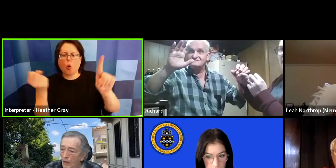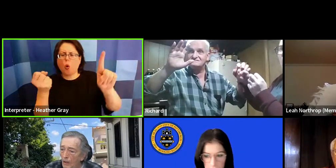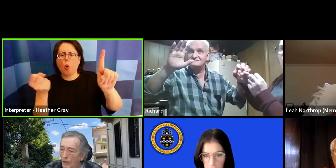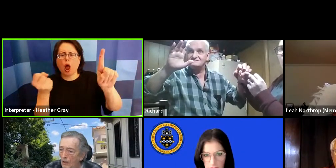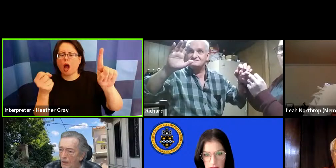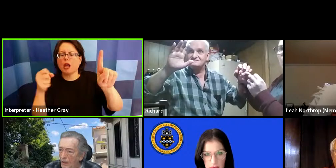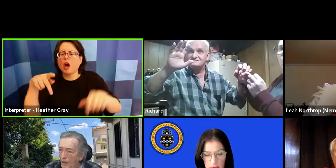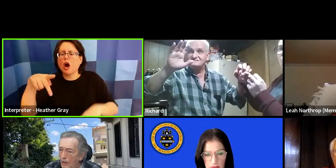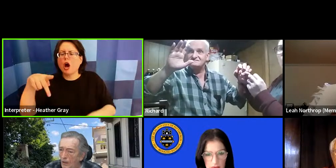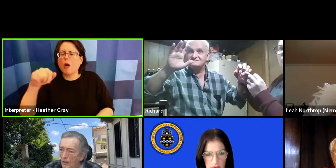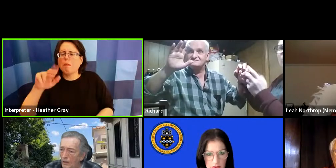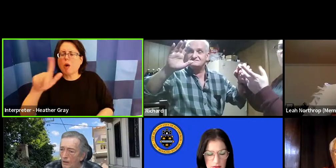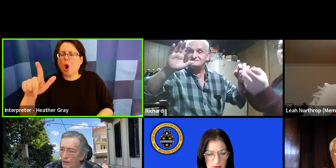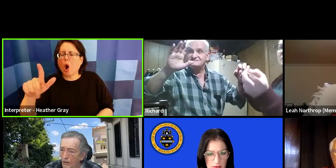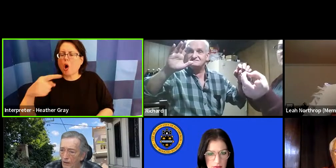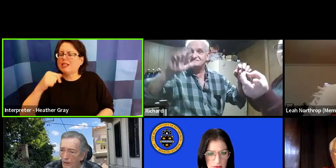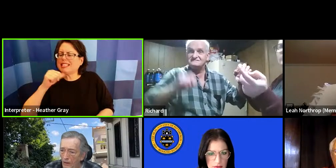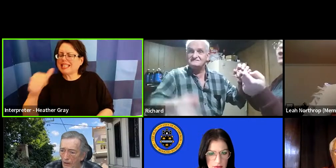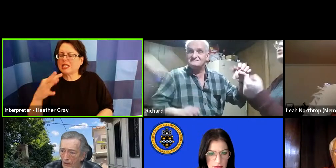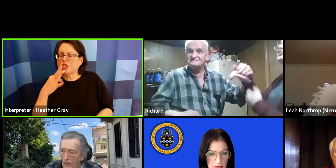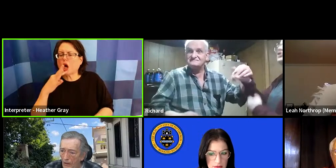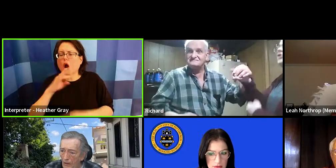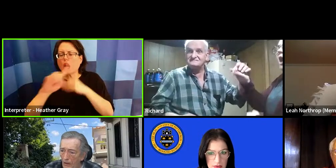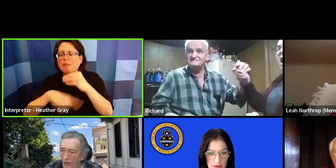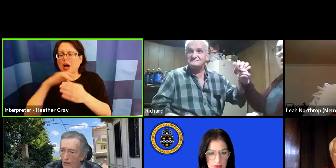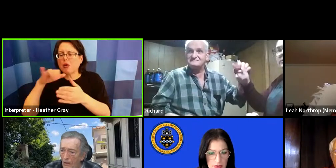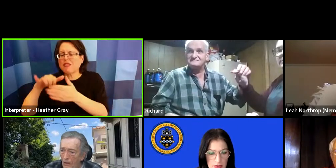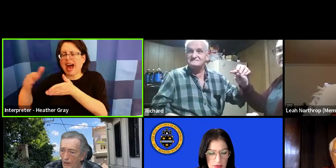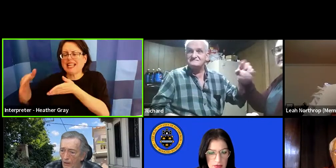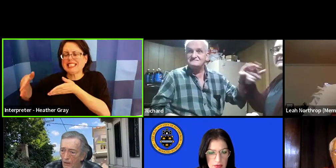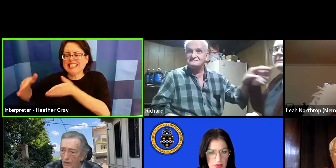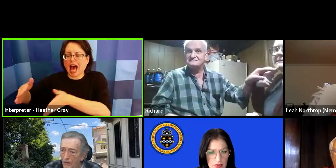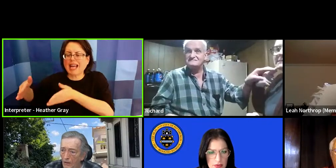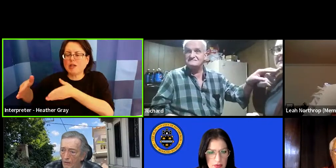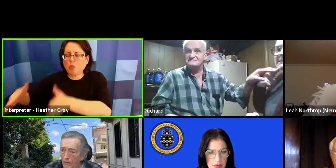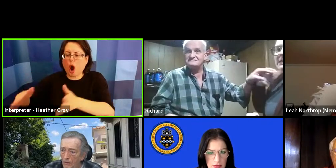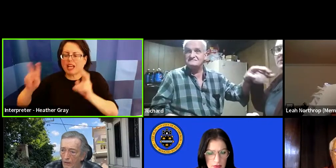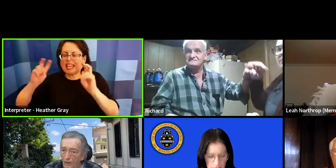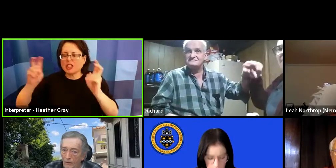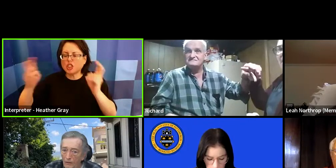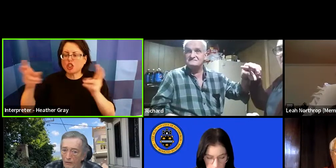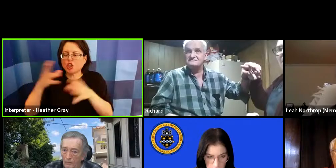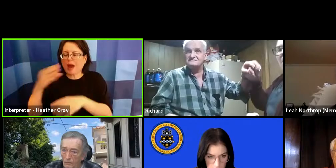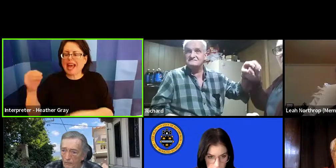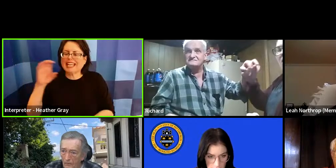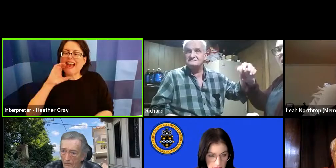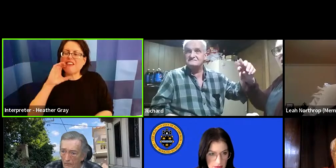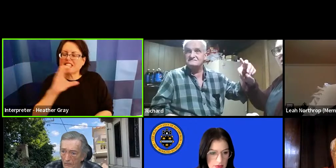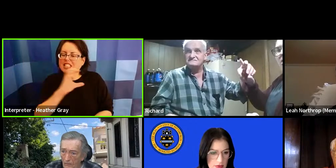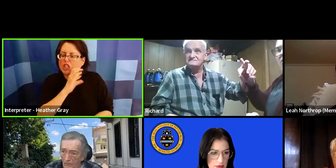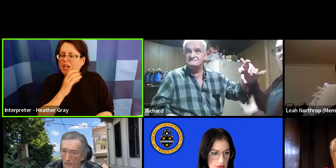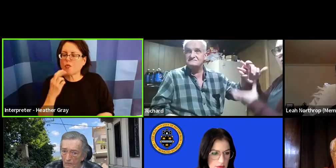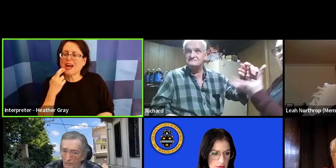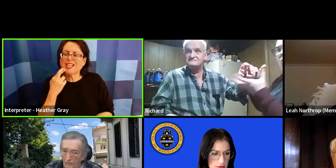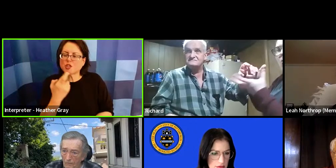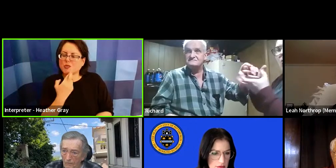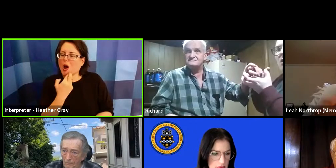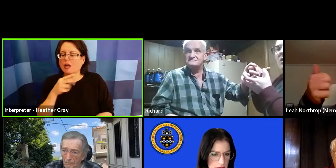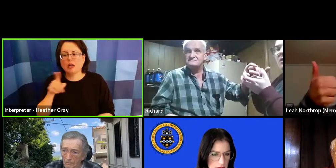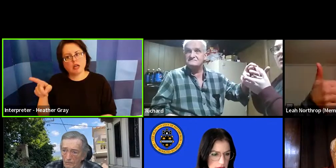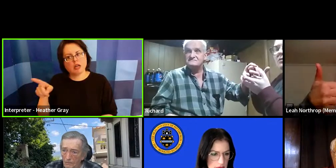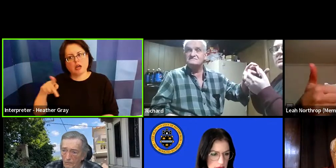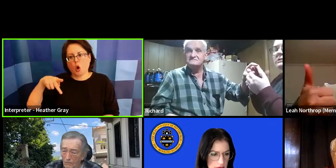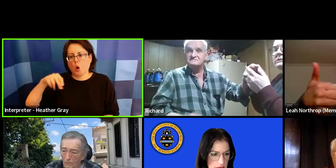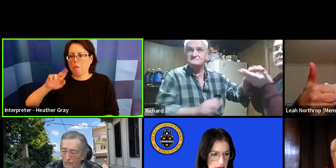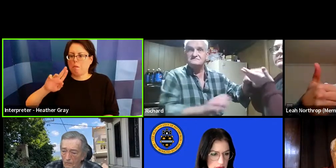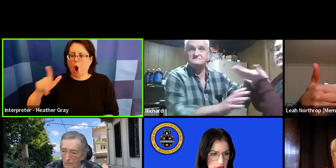the sidewalk issue in the cafes. I just want to comment. Paul did an excellent job on that and working with City Council